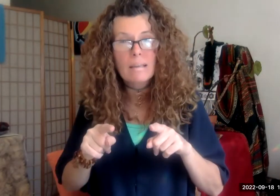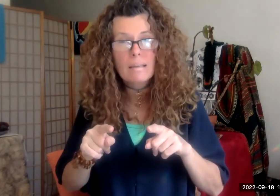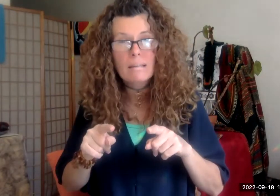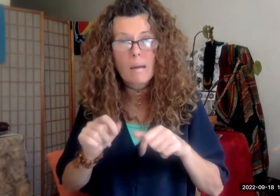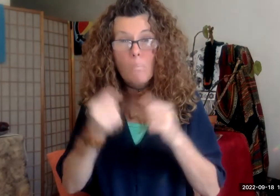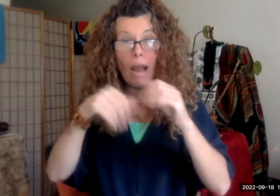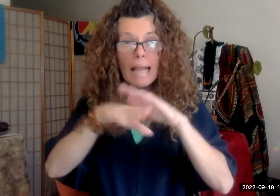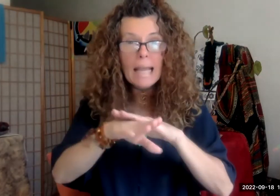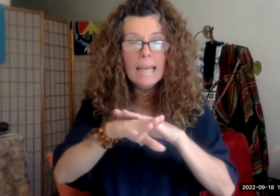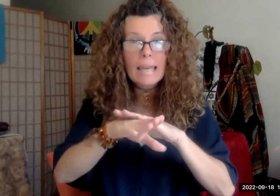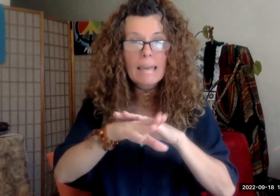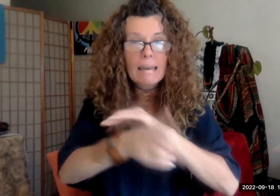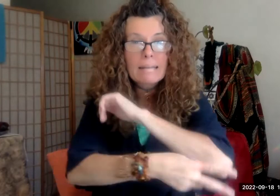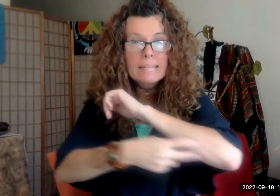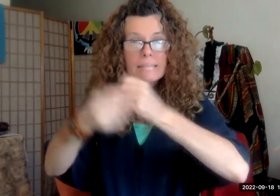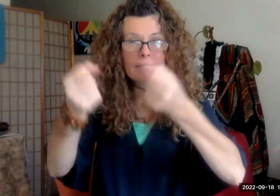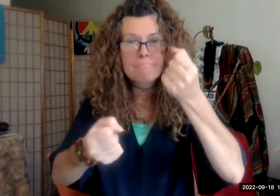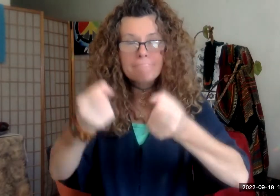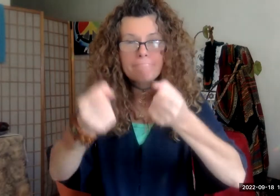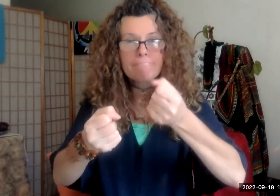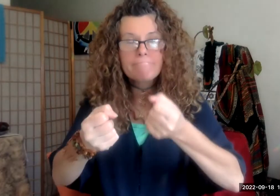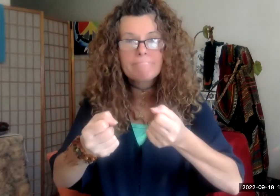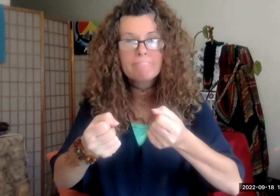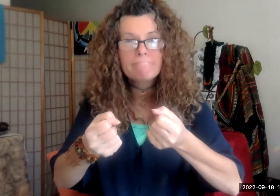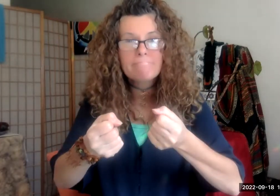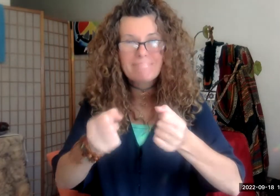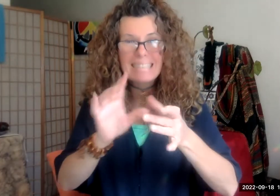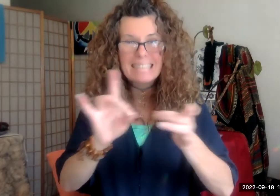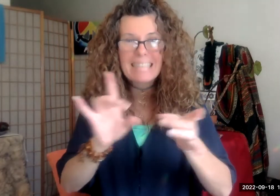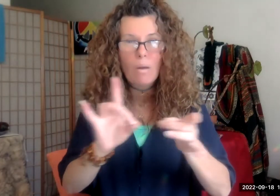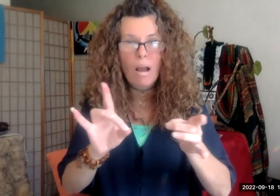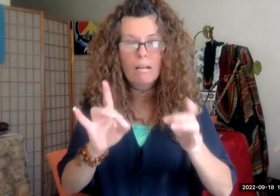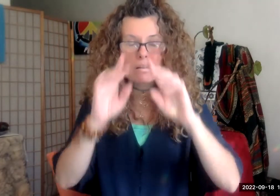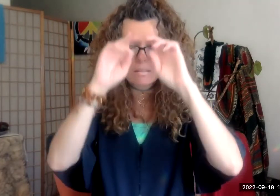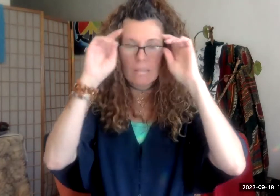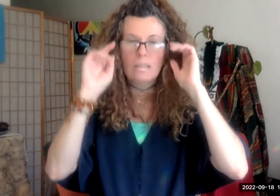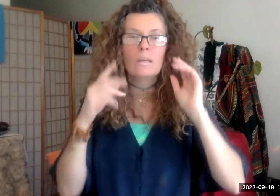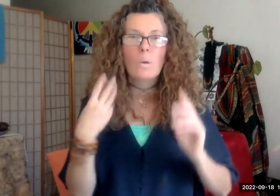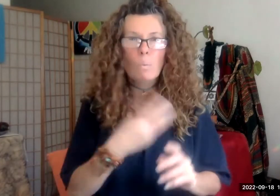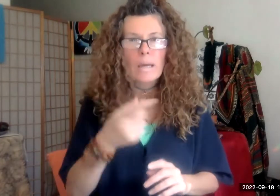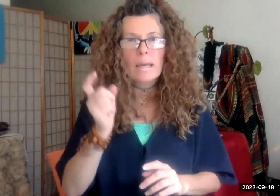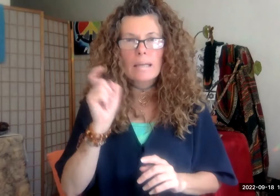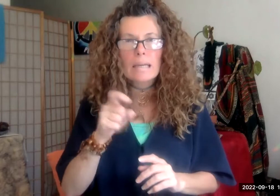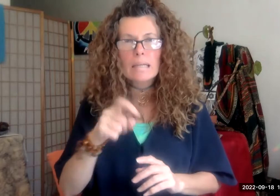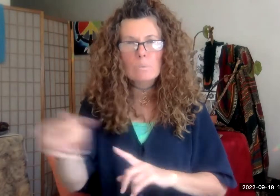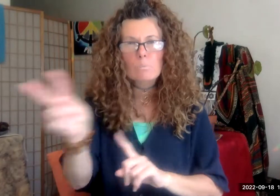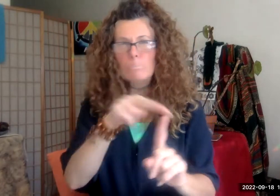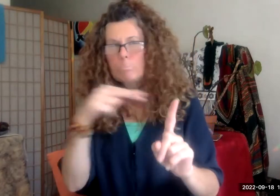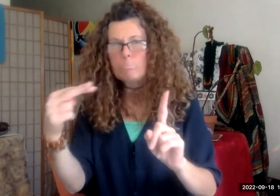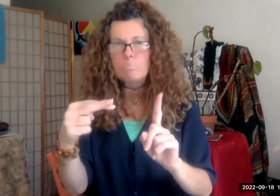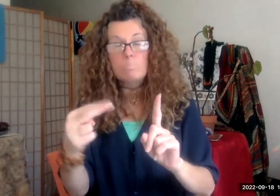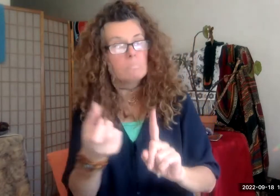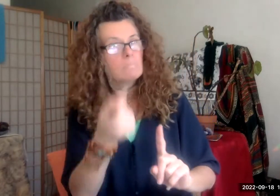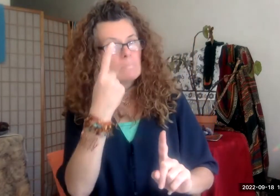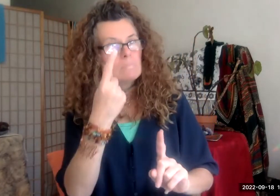and carjackings and so on. So we have to recalibrate our sense of how desperate people are. Now,